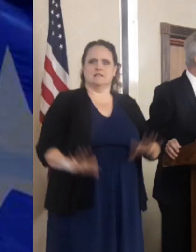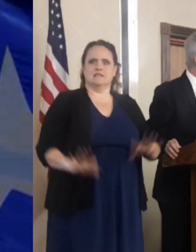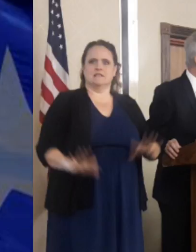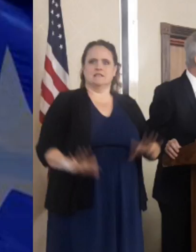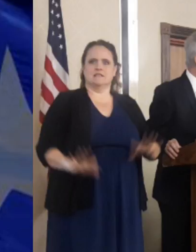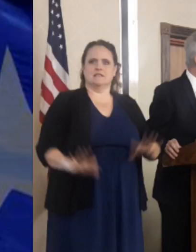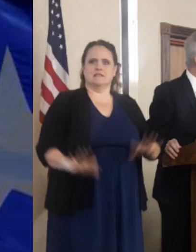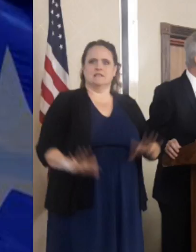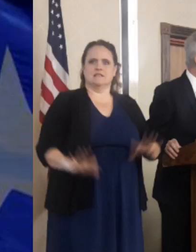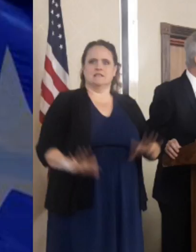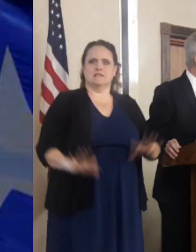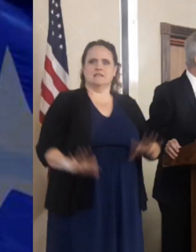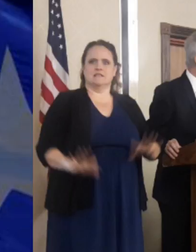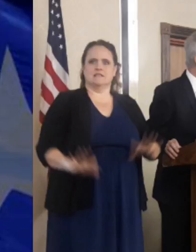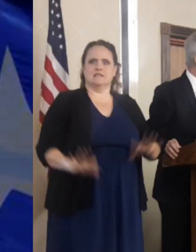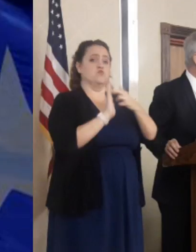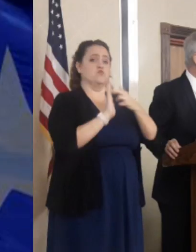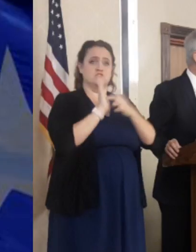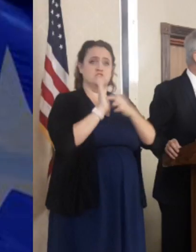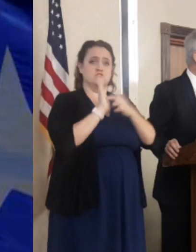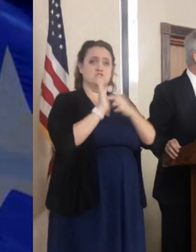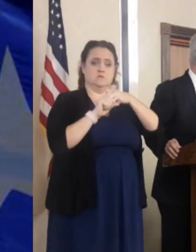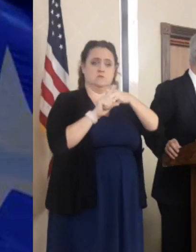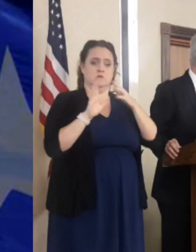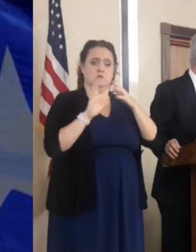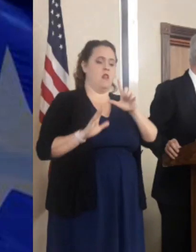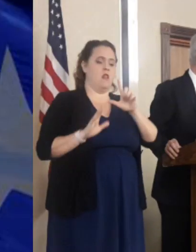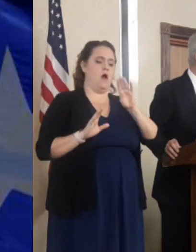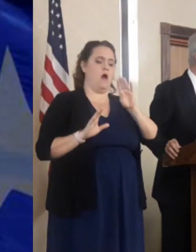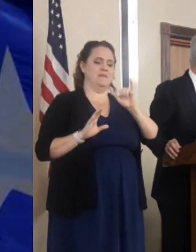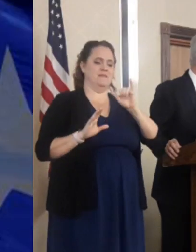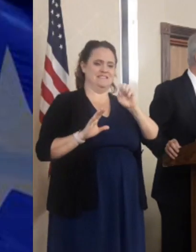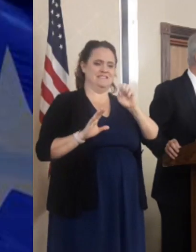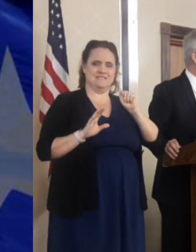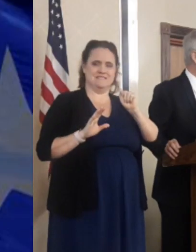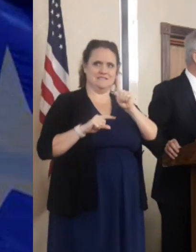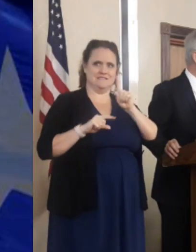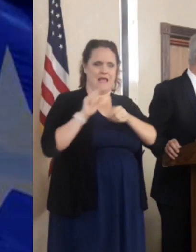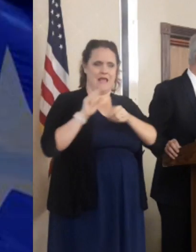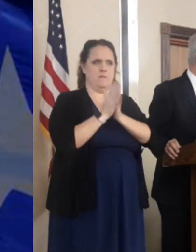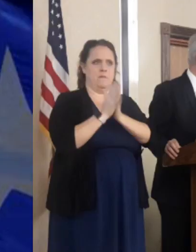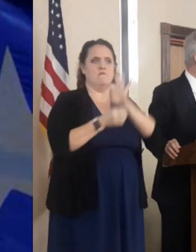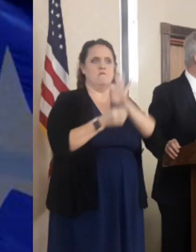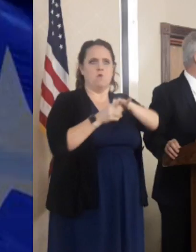registered lobbyist would not allowed to be able to be a voting member of the committee.